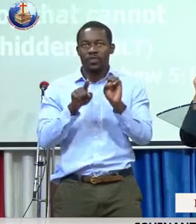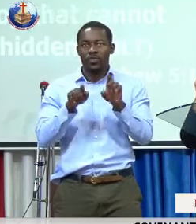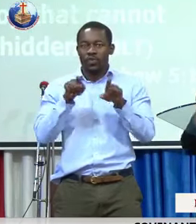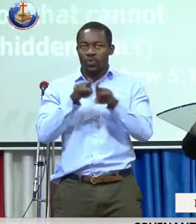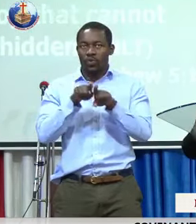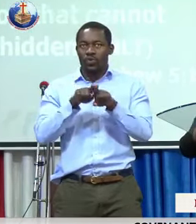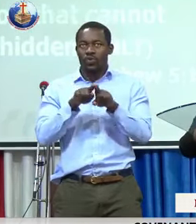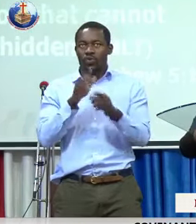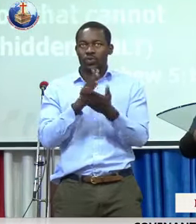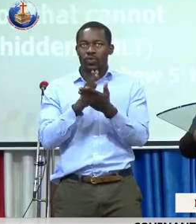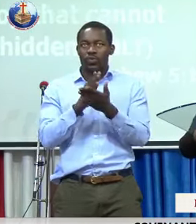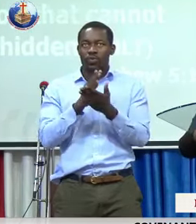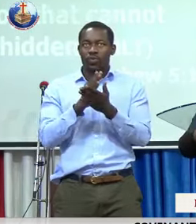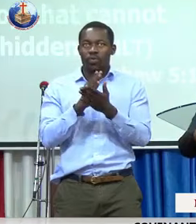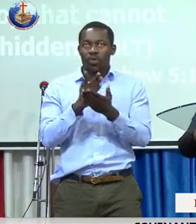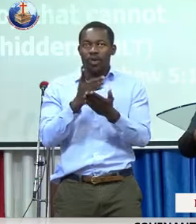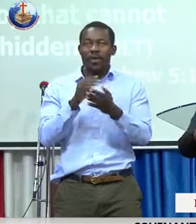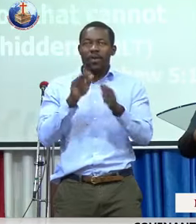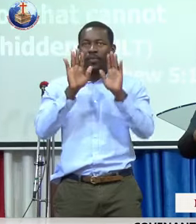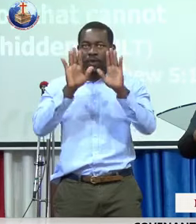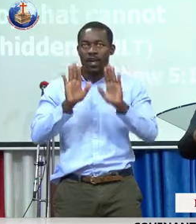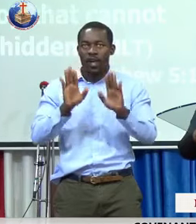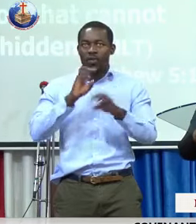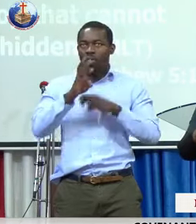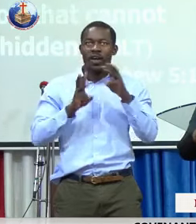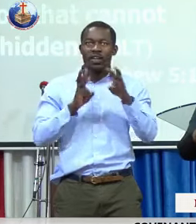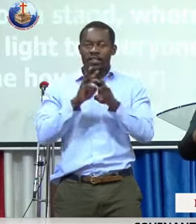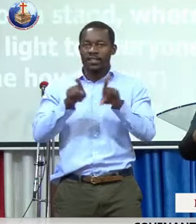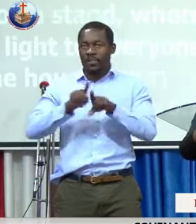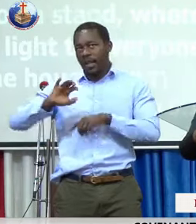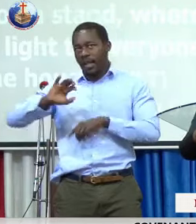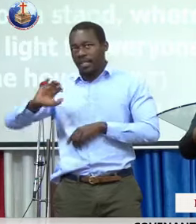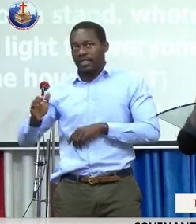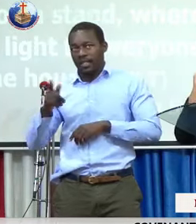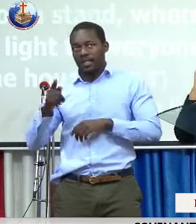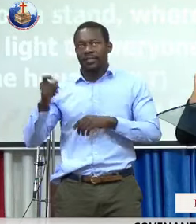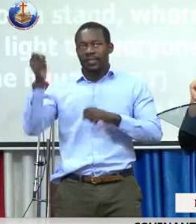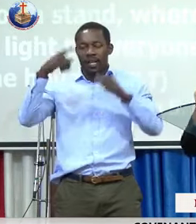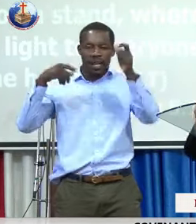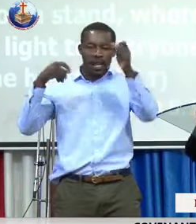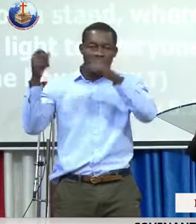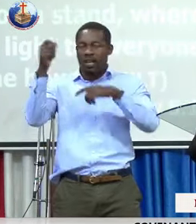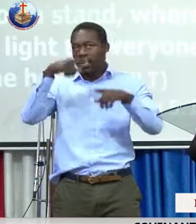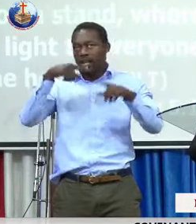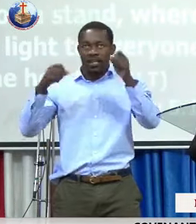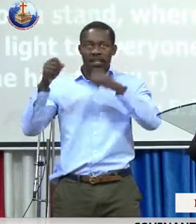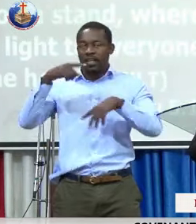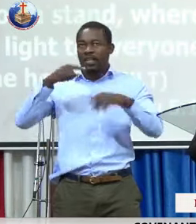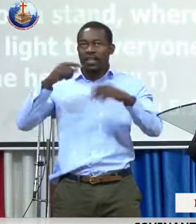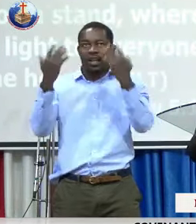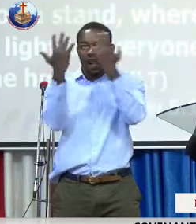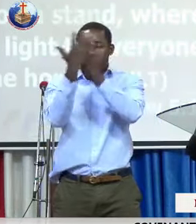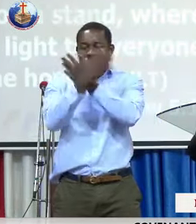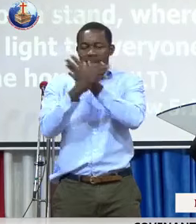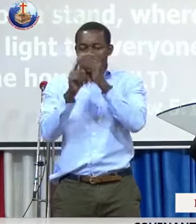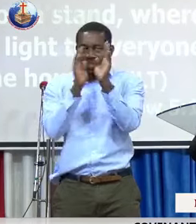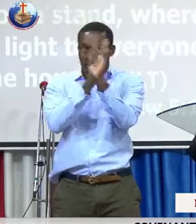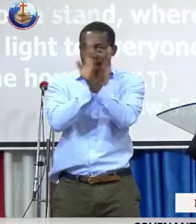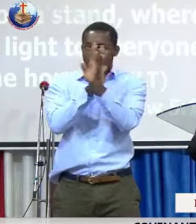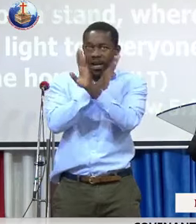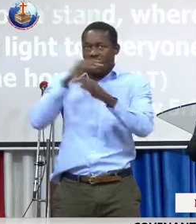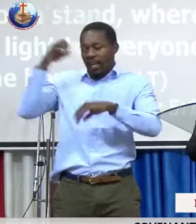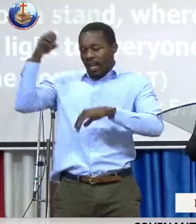a city on a mountain, glowing in the night for all to see. Don't hide your light under the basket.